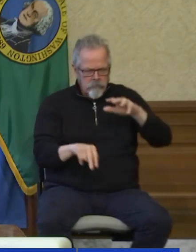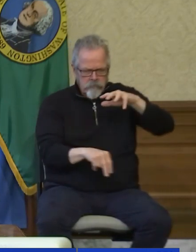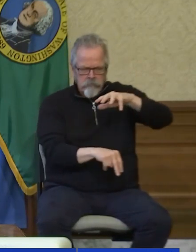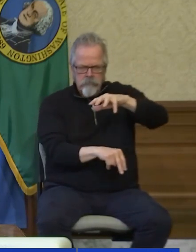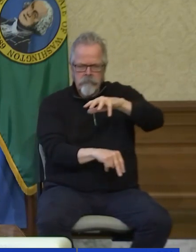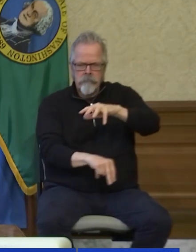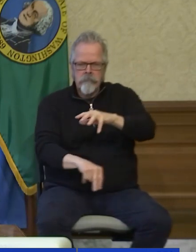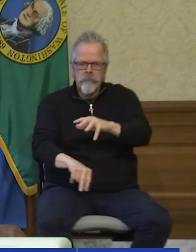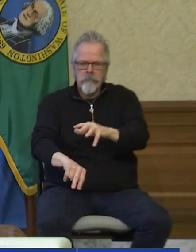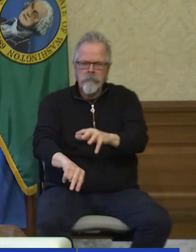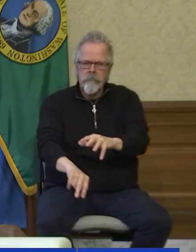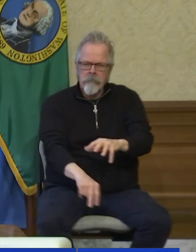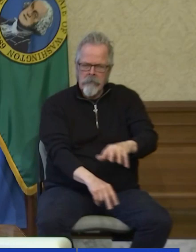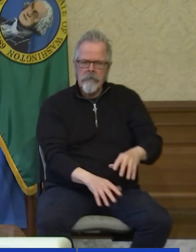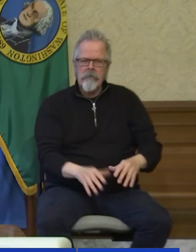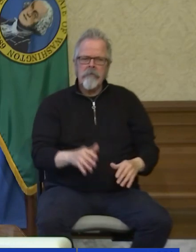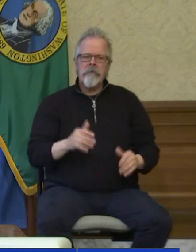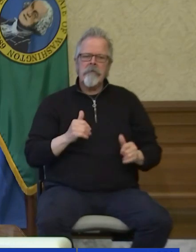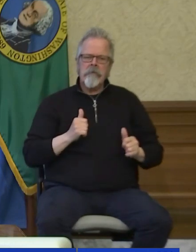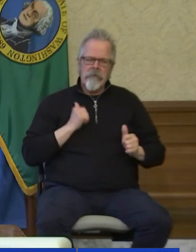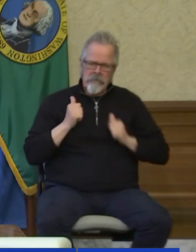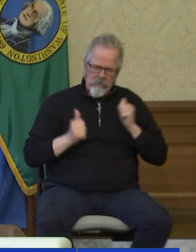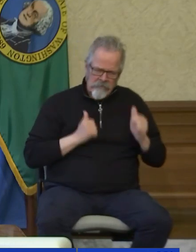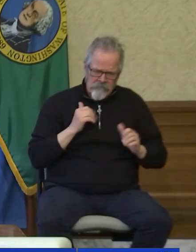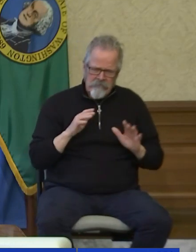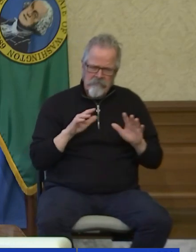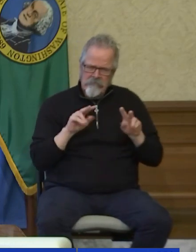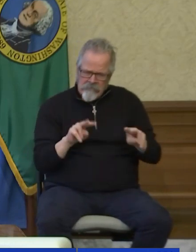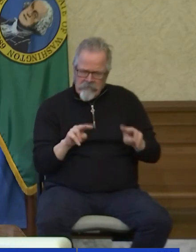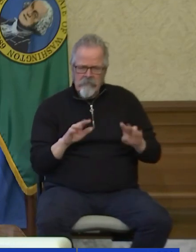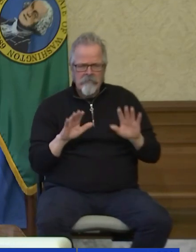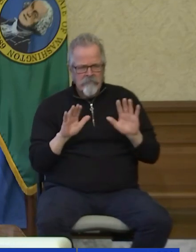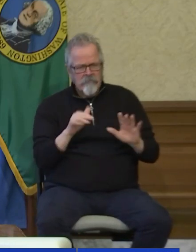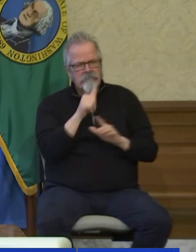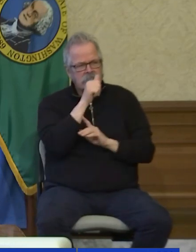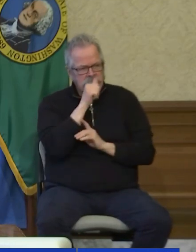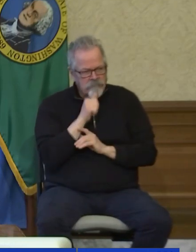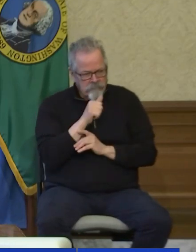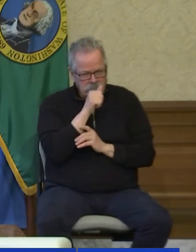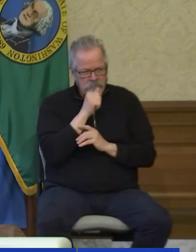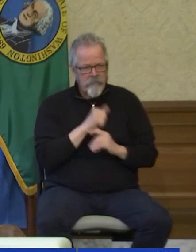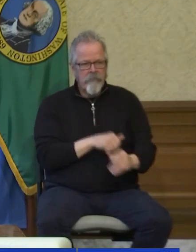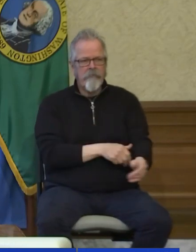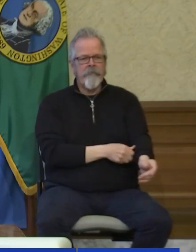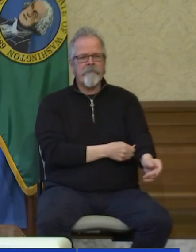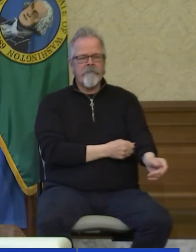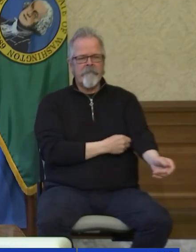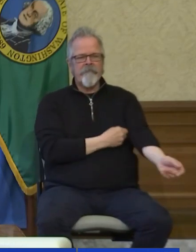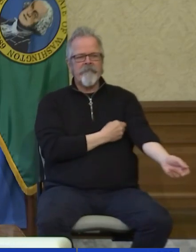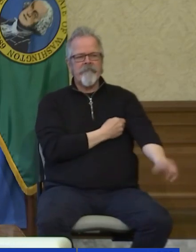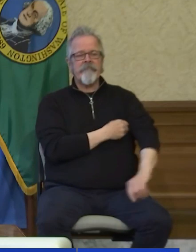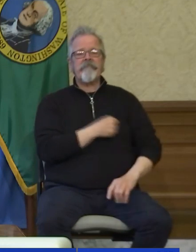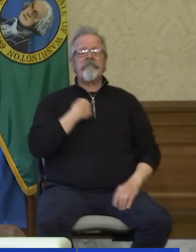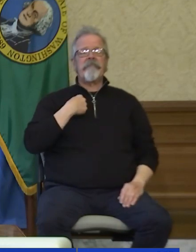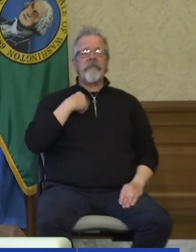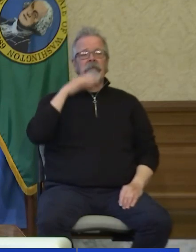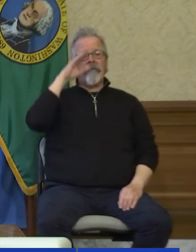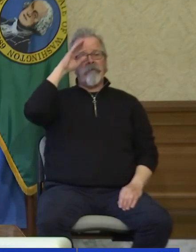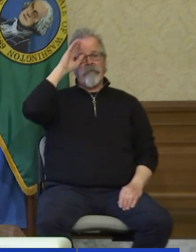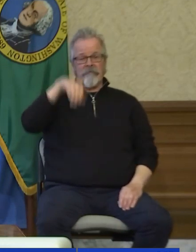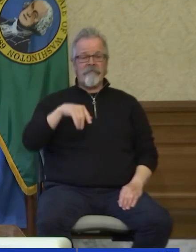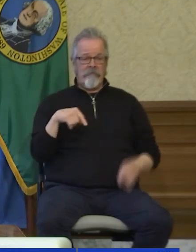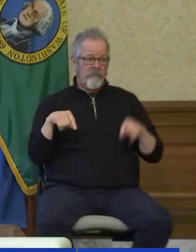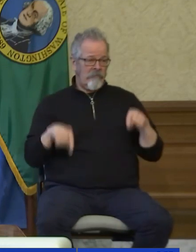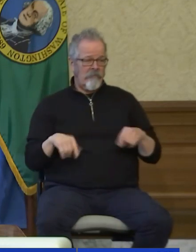state. I know there's many aspects to this crisis, and its disruptions have taken a toll on